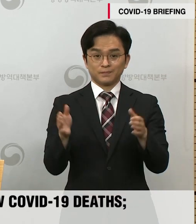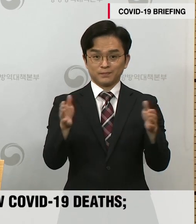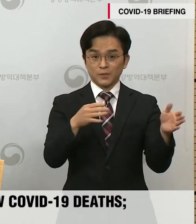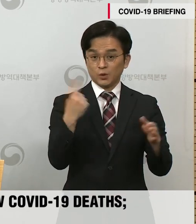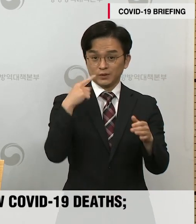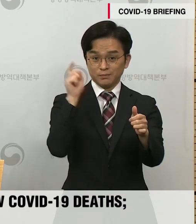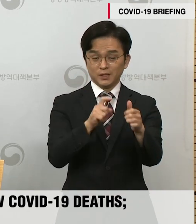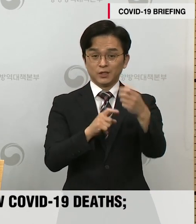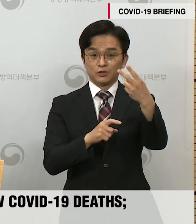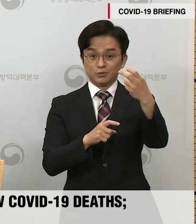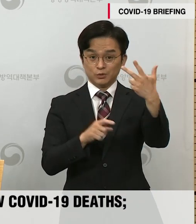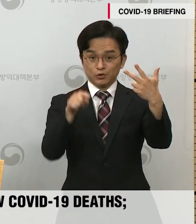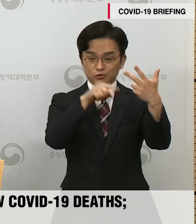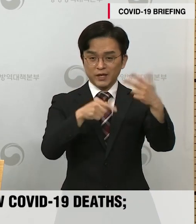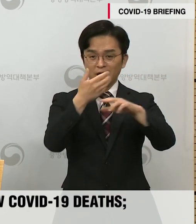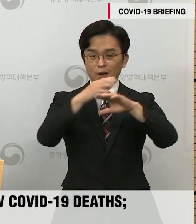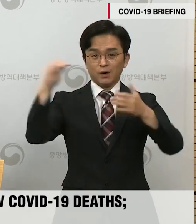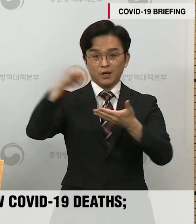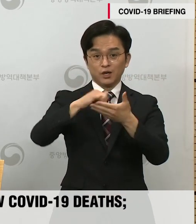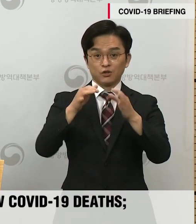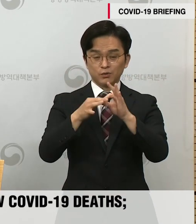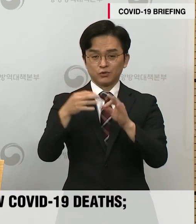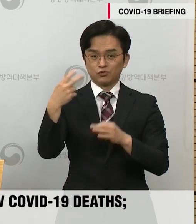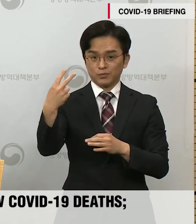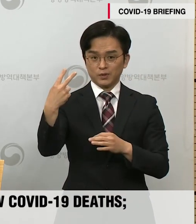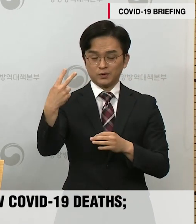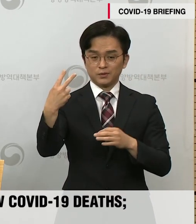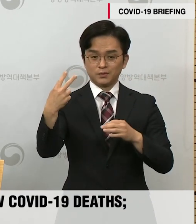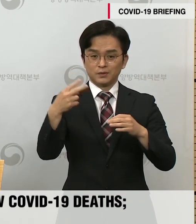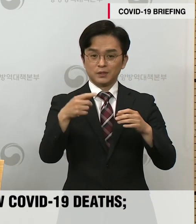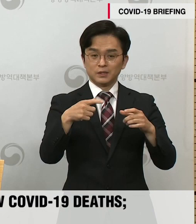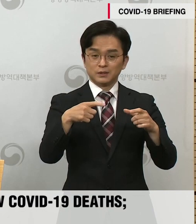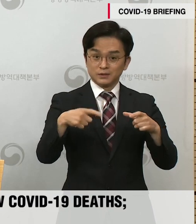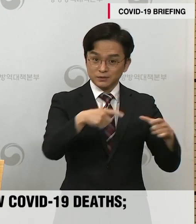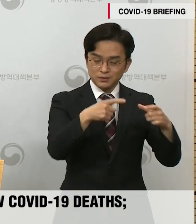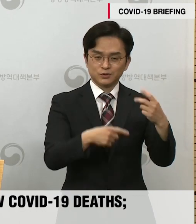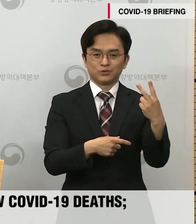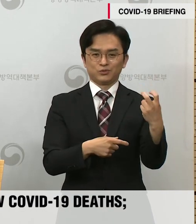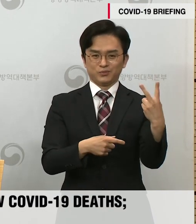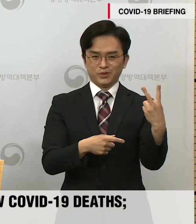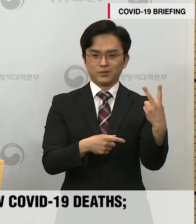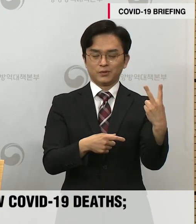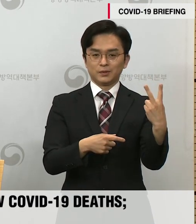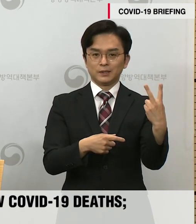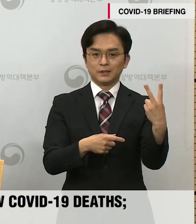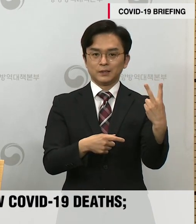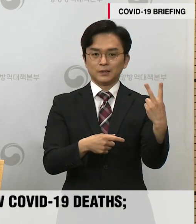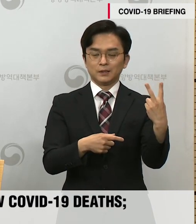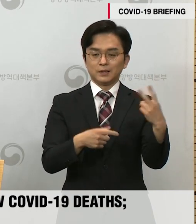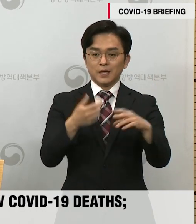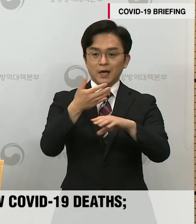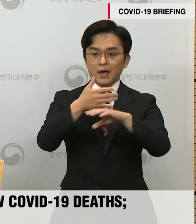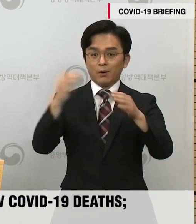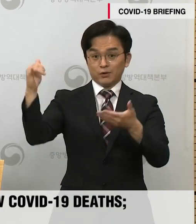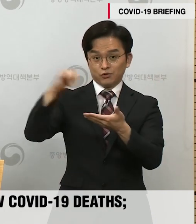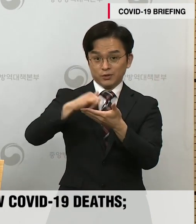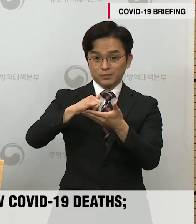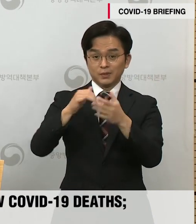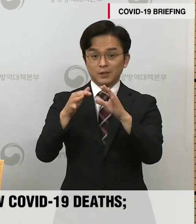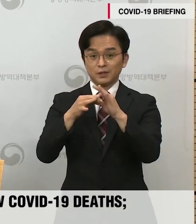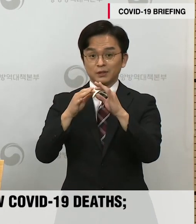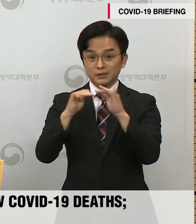Out of the 27 new cases, the 5 were imported, and community transmission stands at